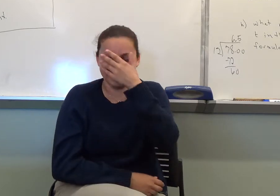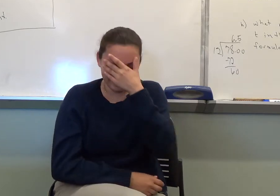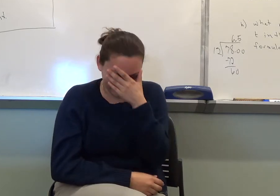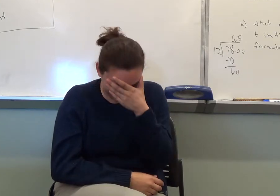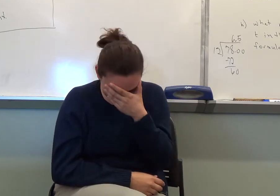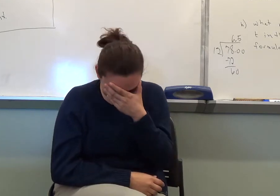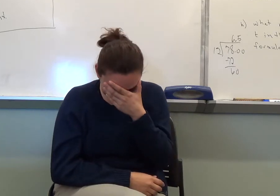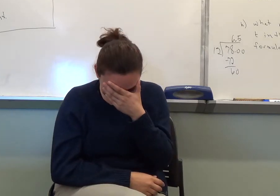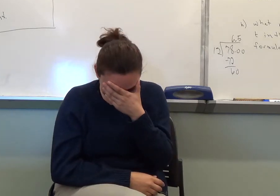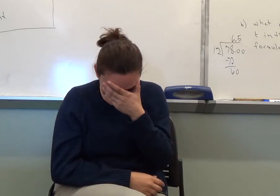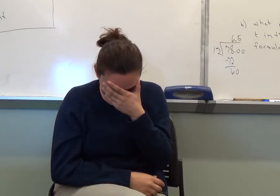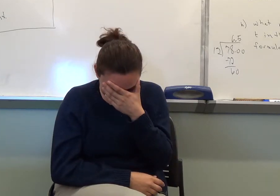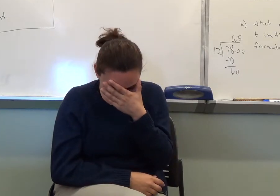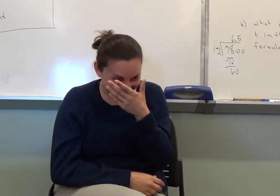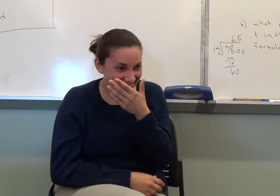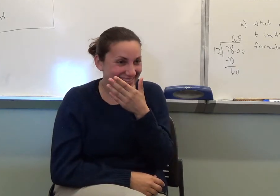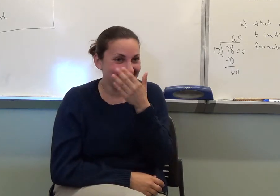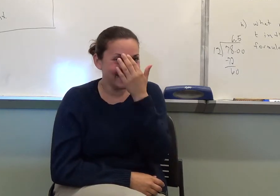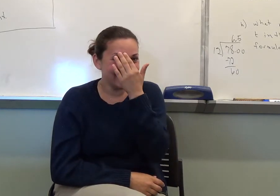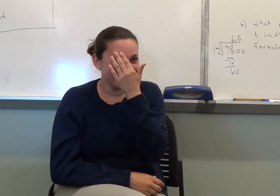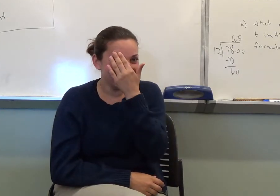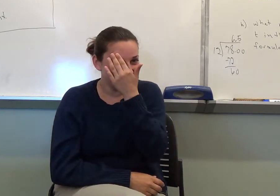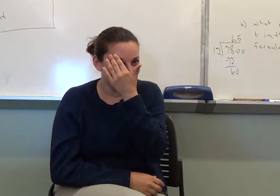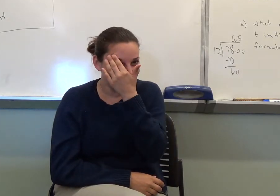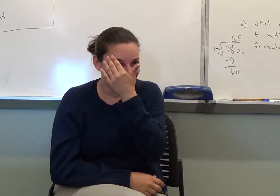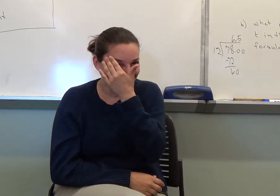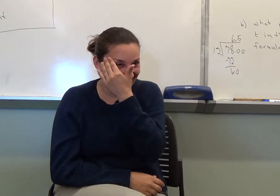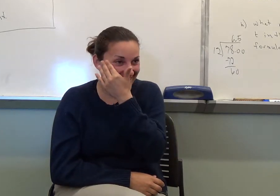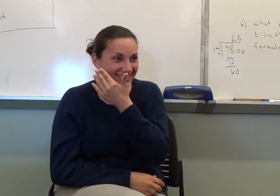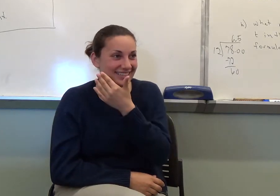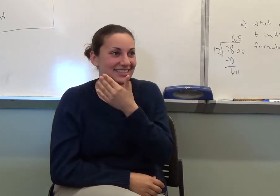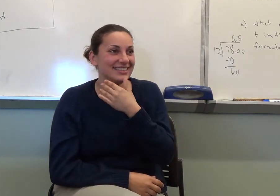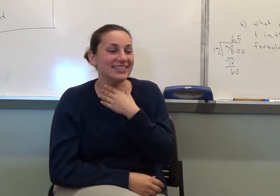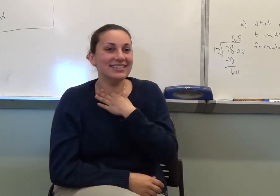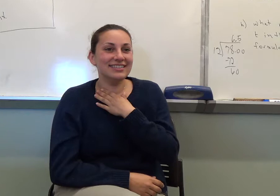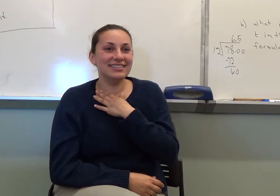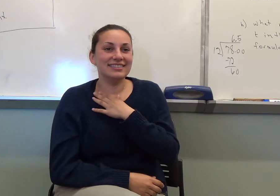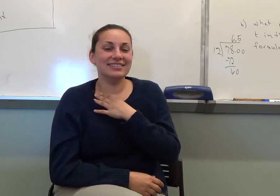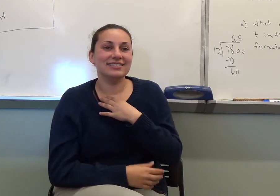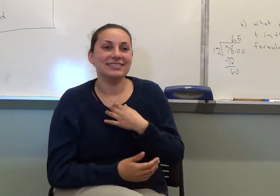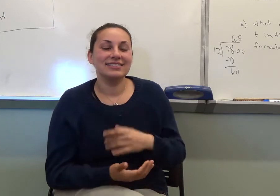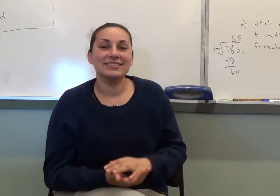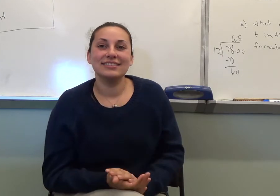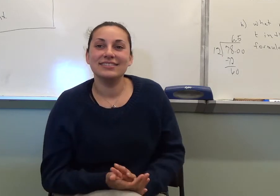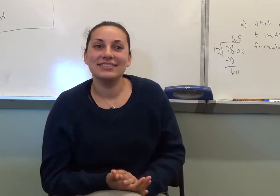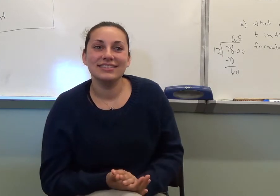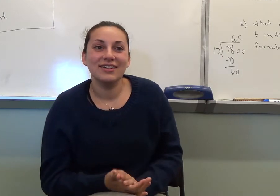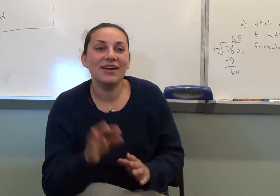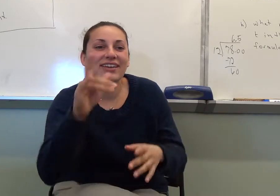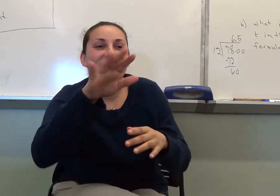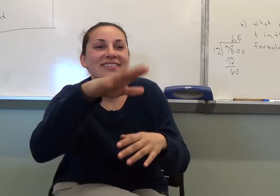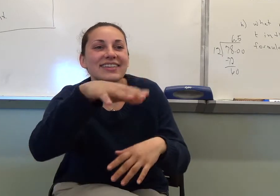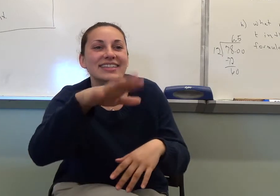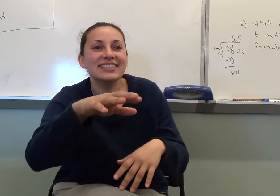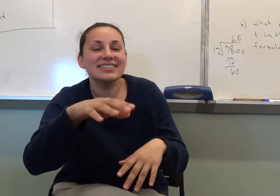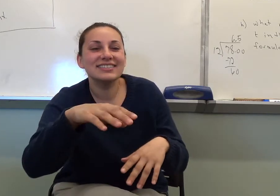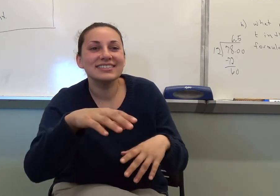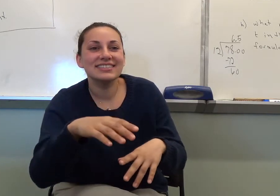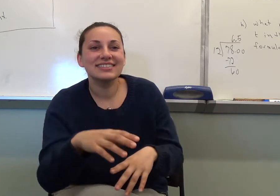and then use it, right? So let's take this exact problem and put the numbers